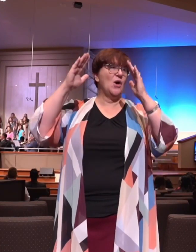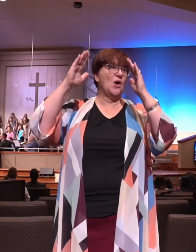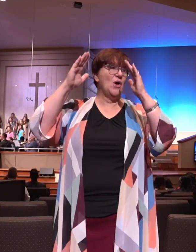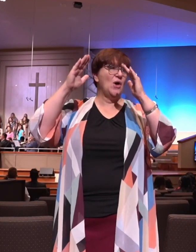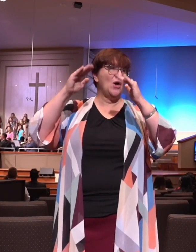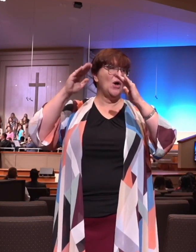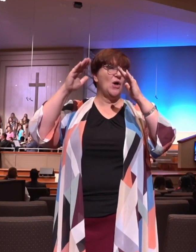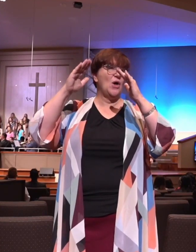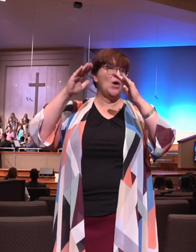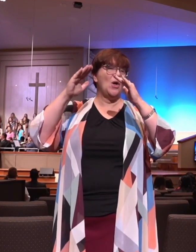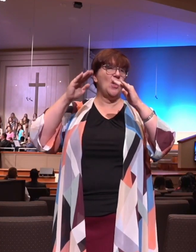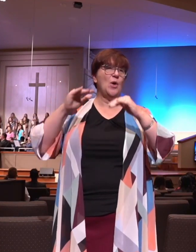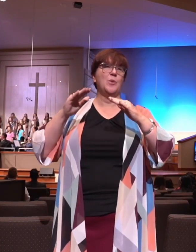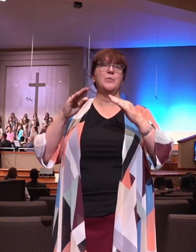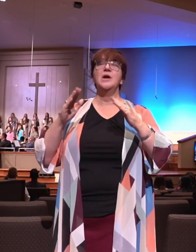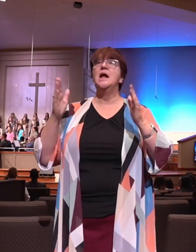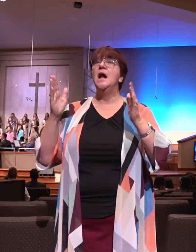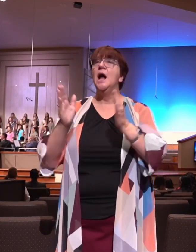hope